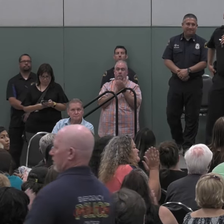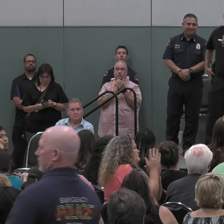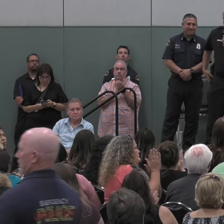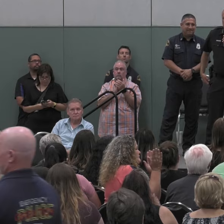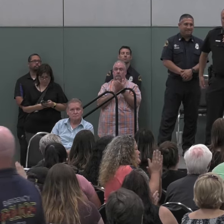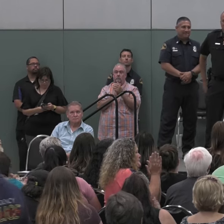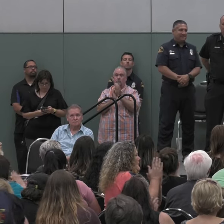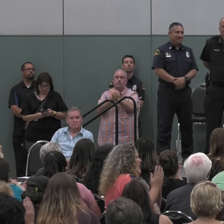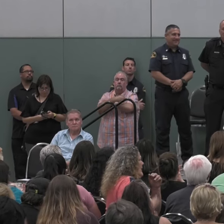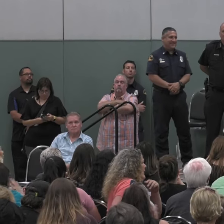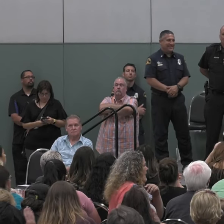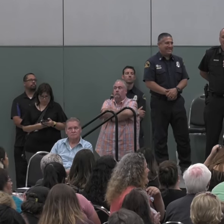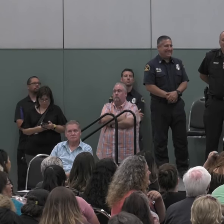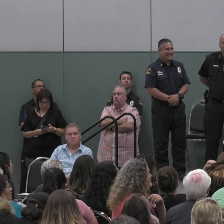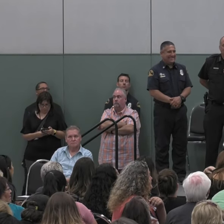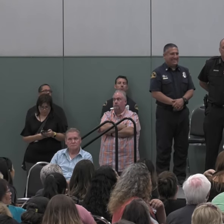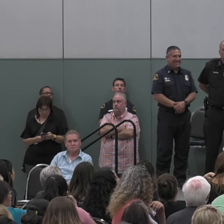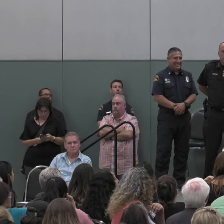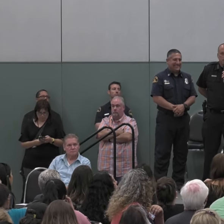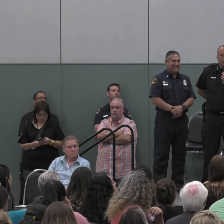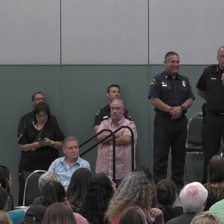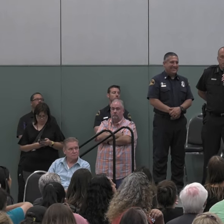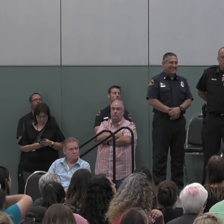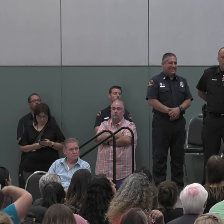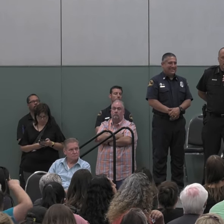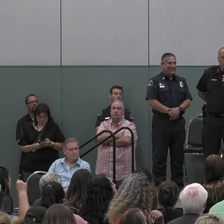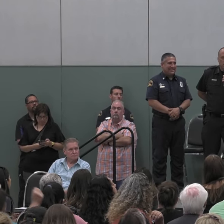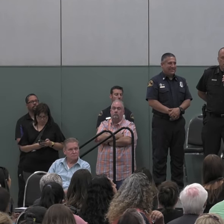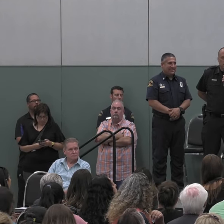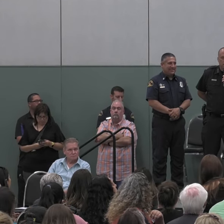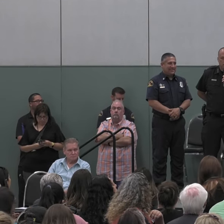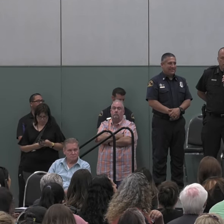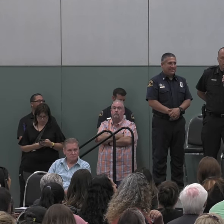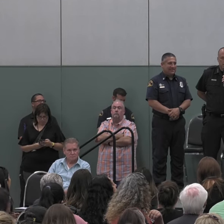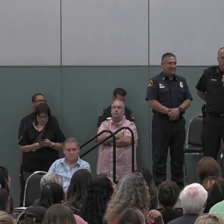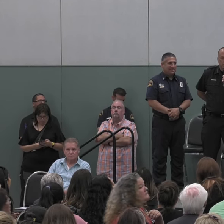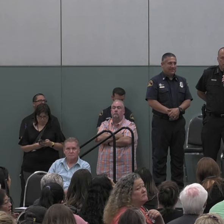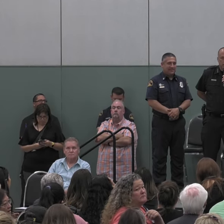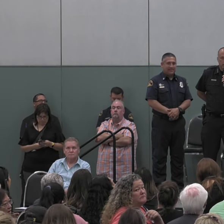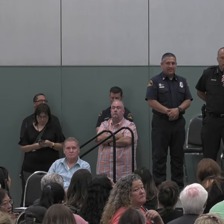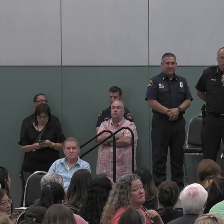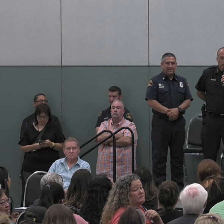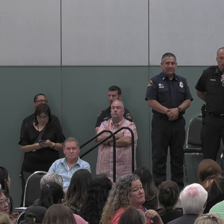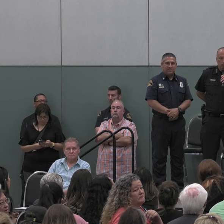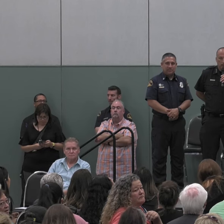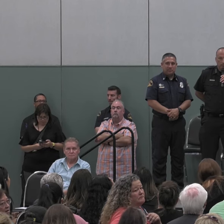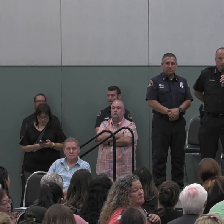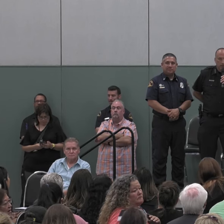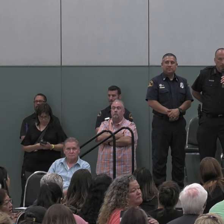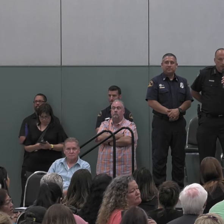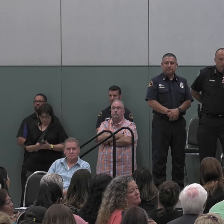sir. Getting my steps in. So, yes, just have him call the police department